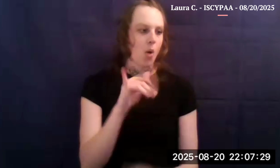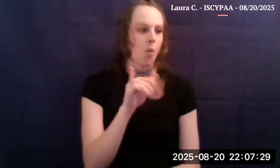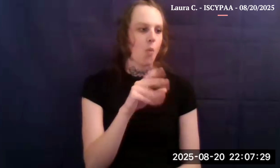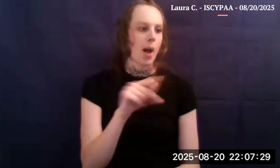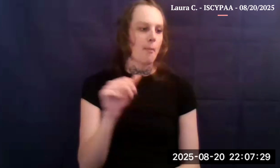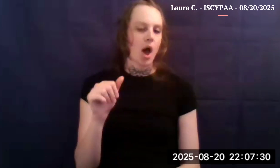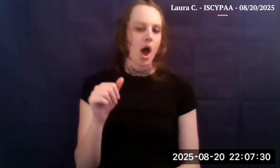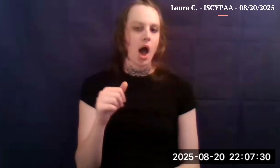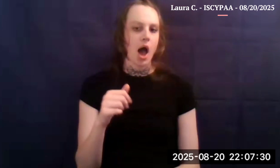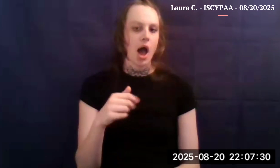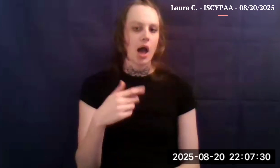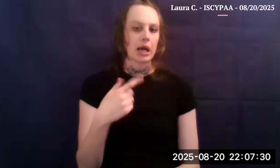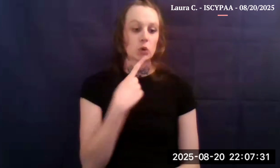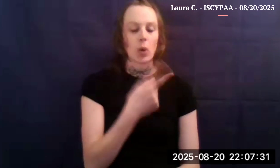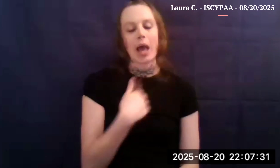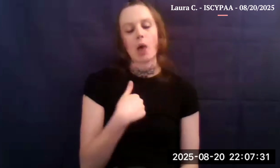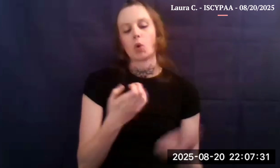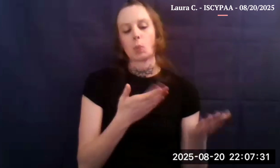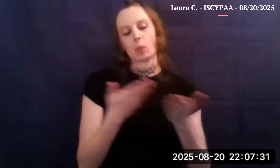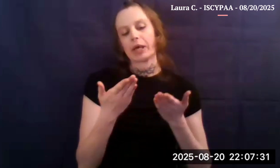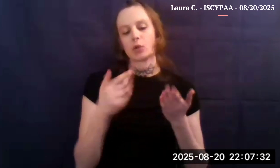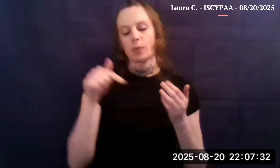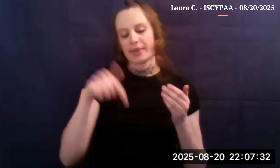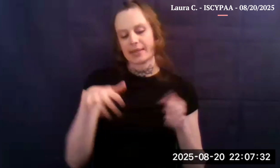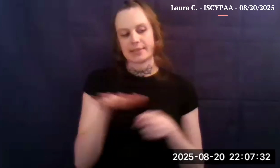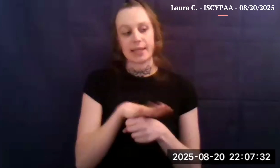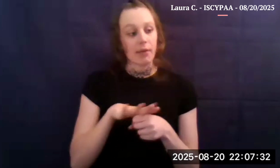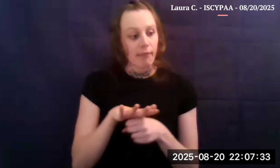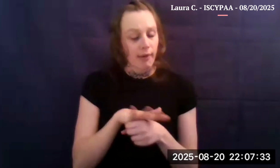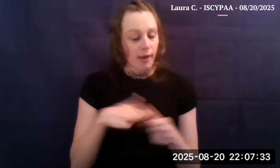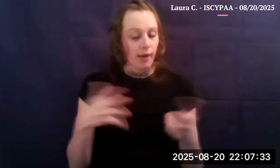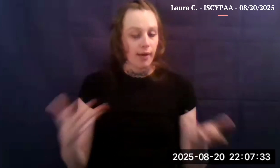love to bring ISCYPAA to this area one year,